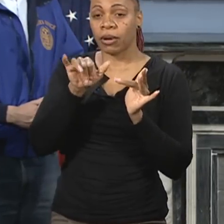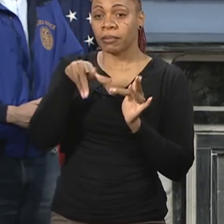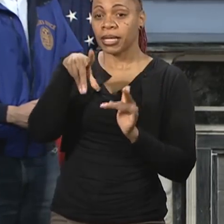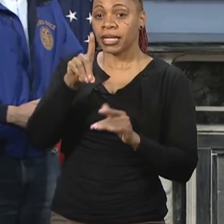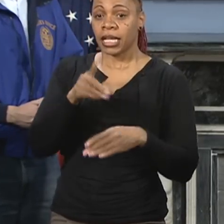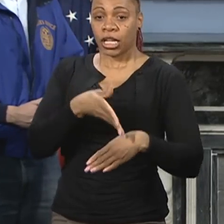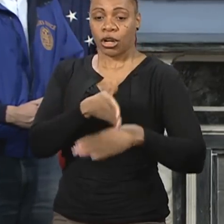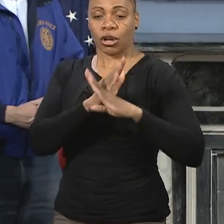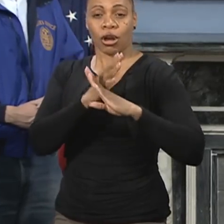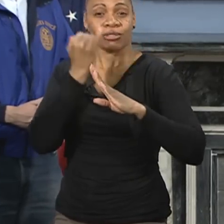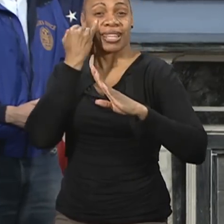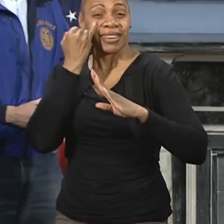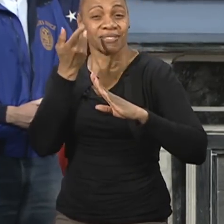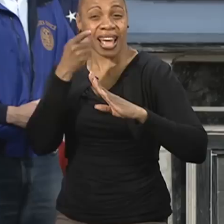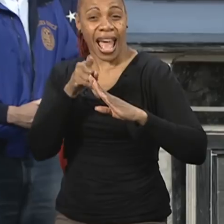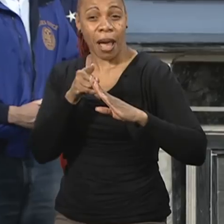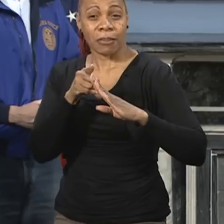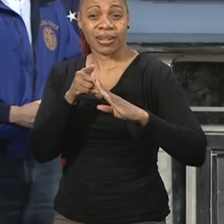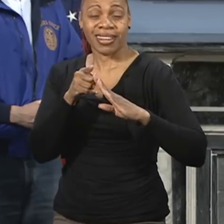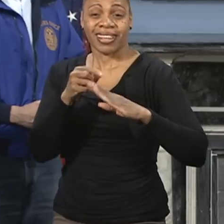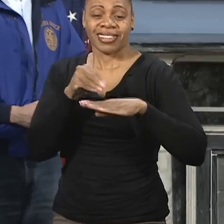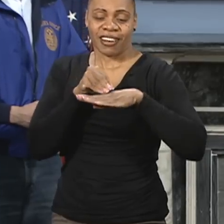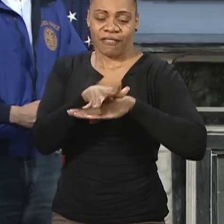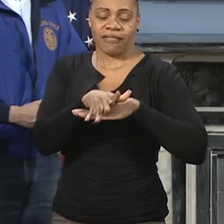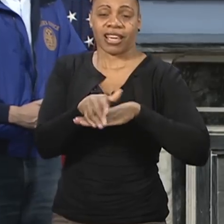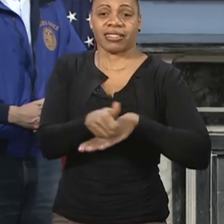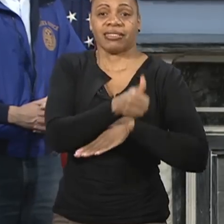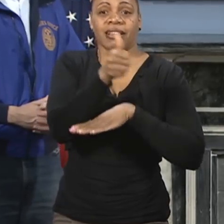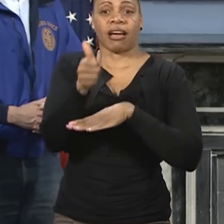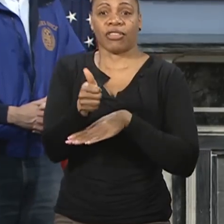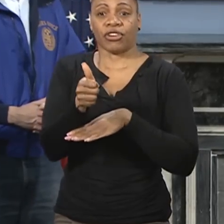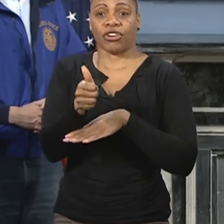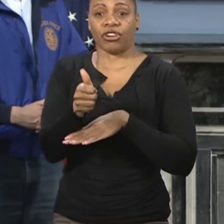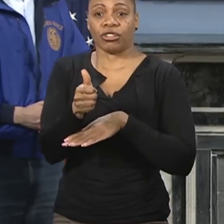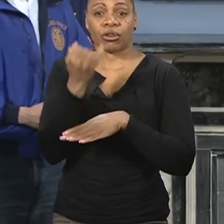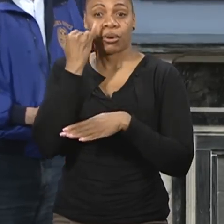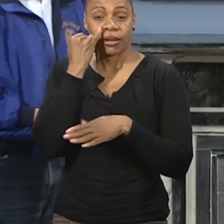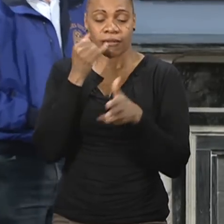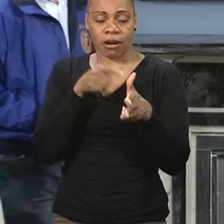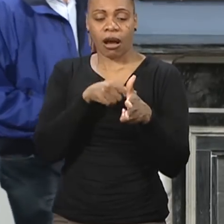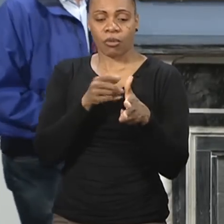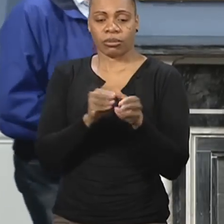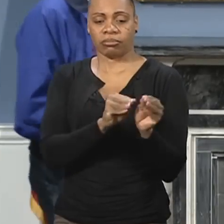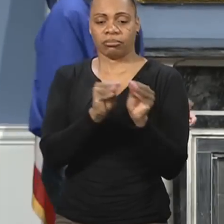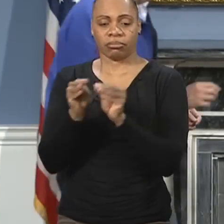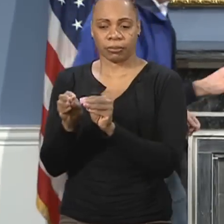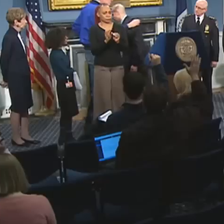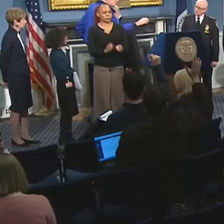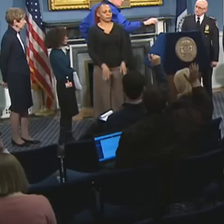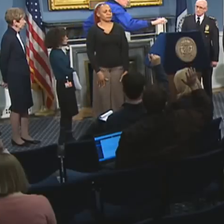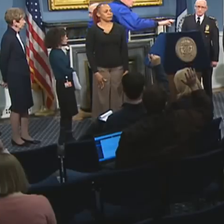has a lot of ripple effects. We would shut it only to remove the car if that was the case.